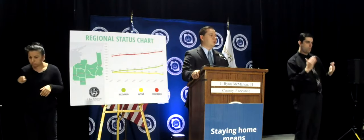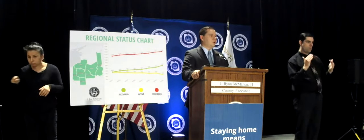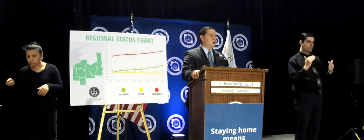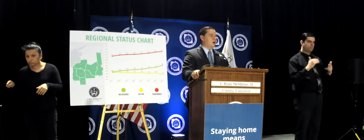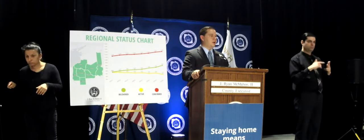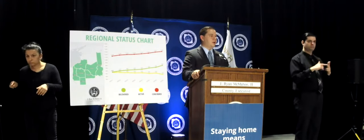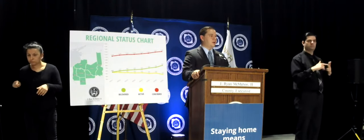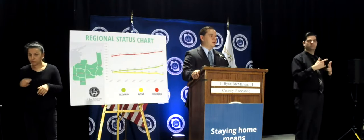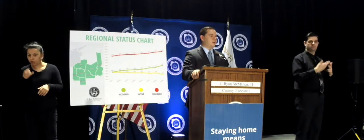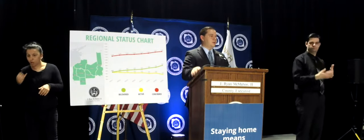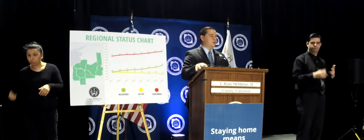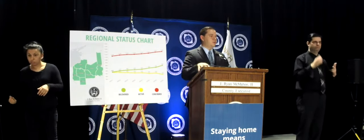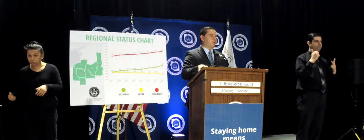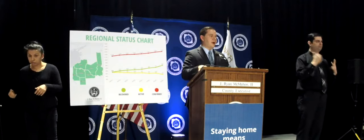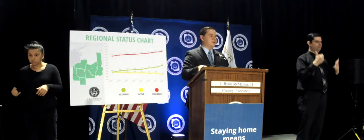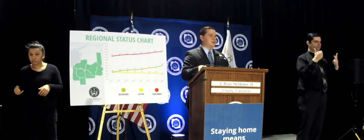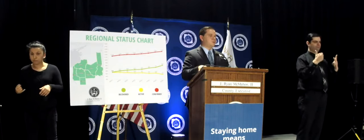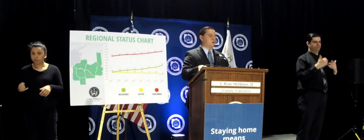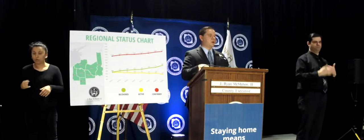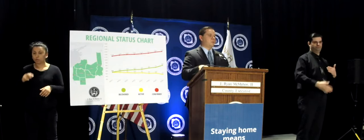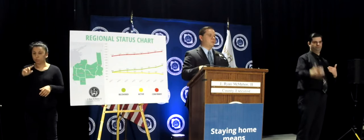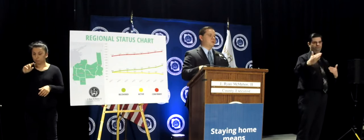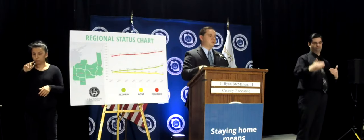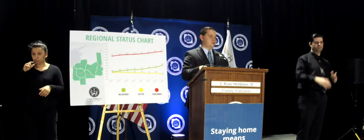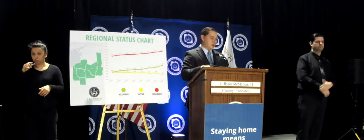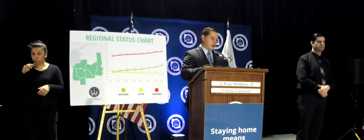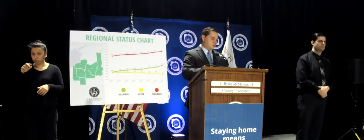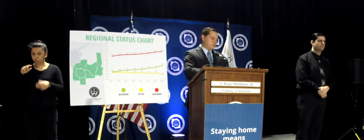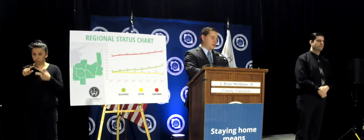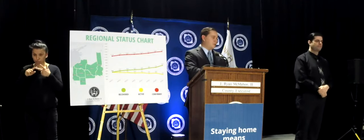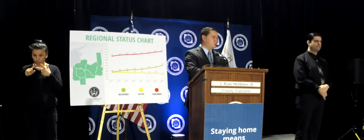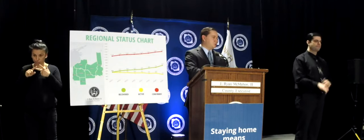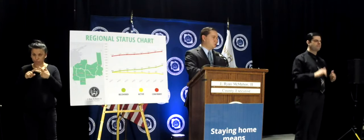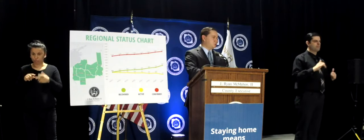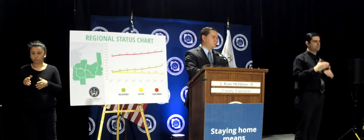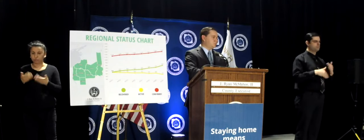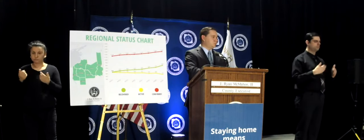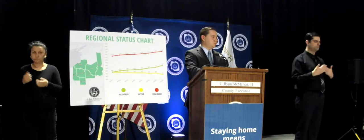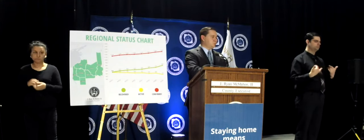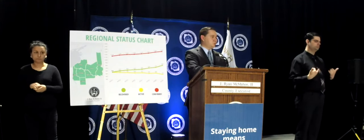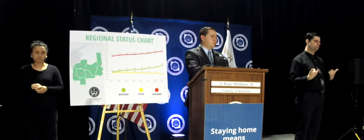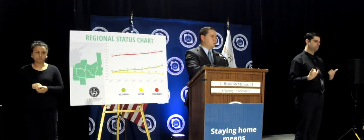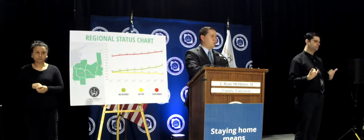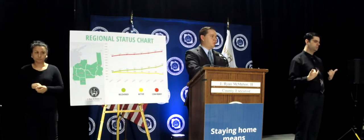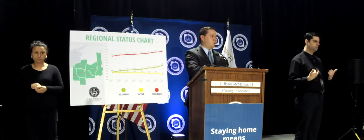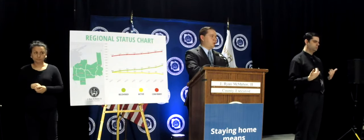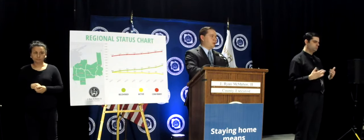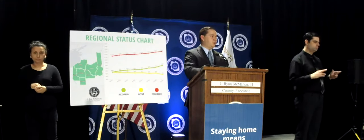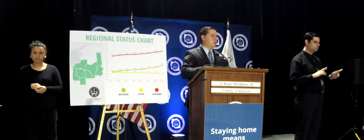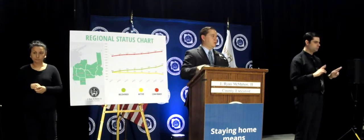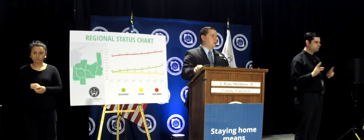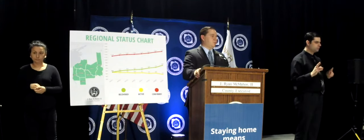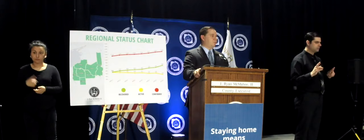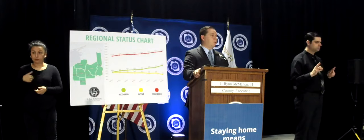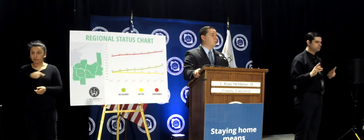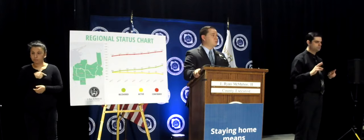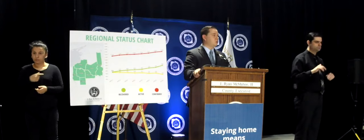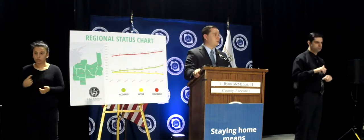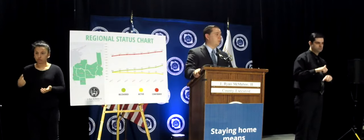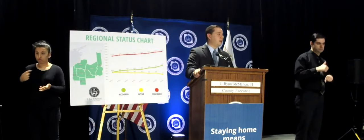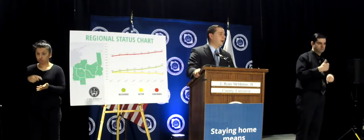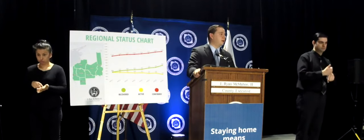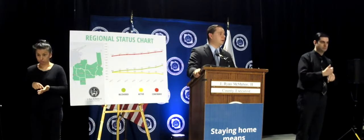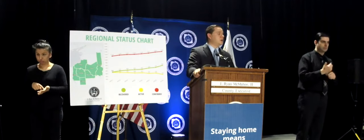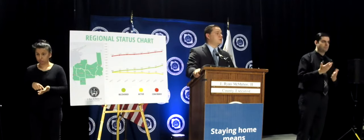So this process, we're in a position to have this conversation and put forward a